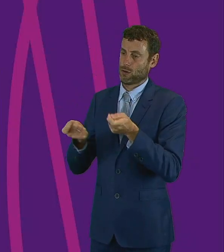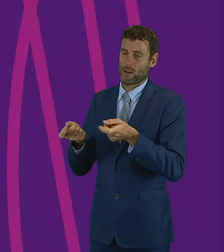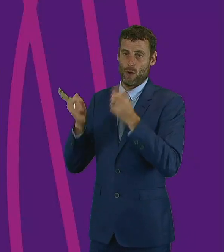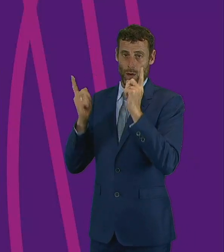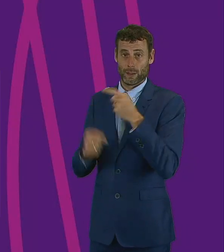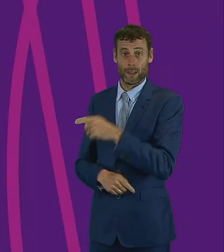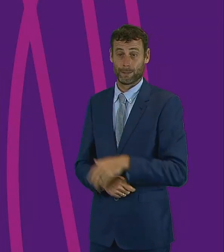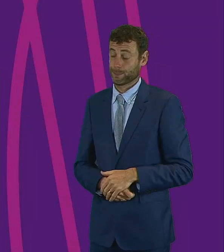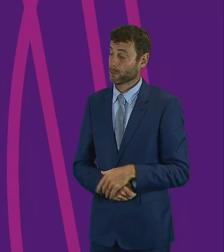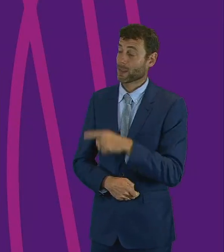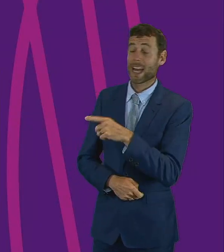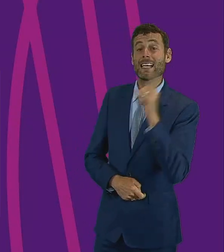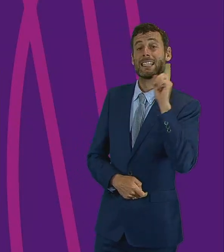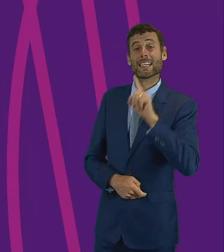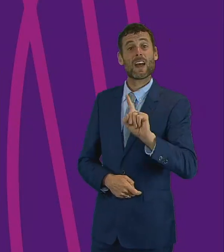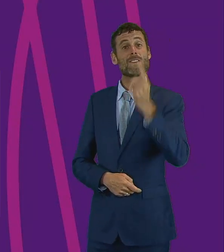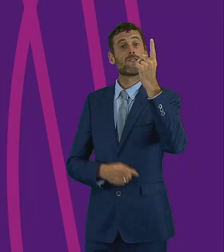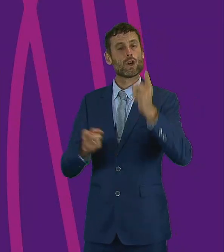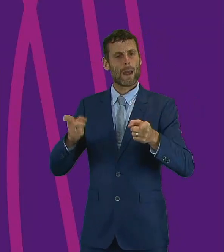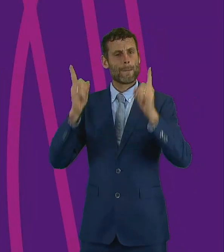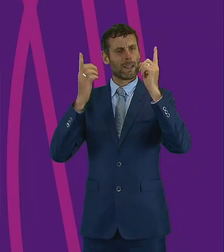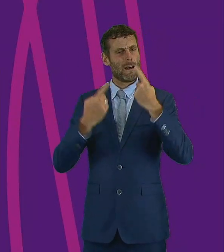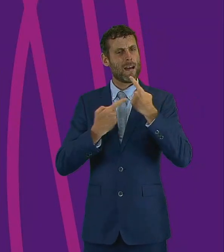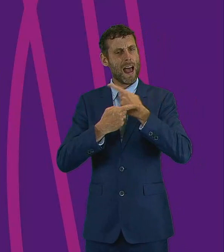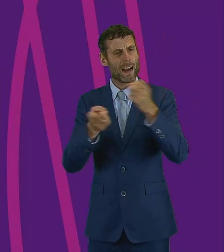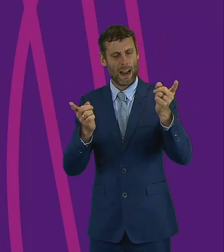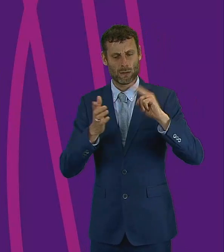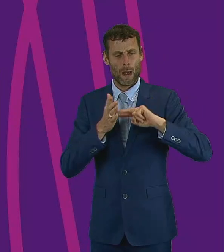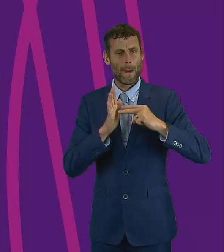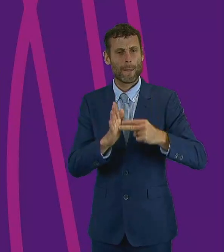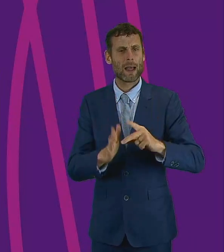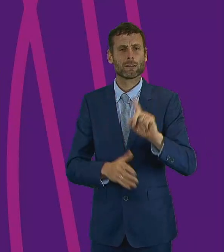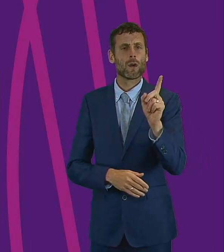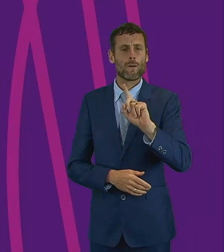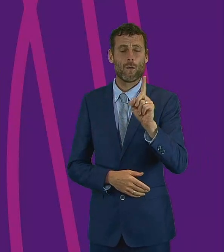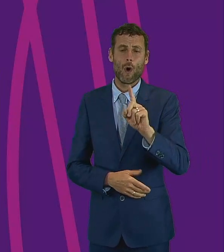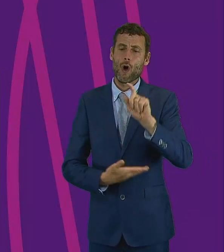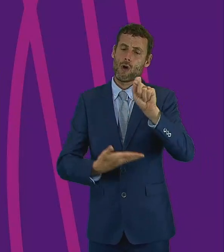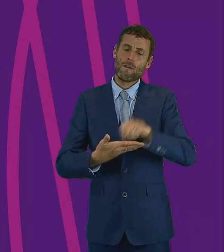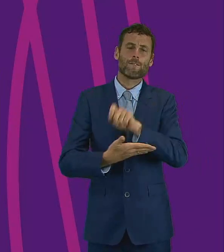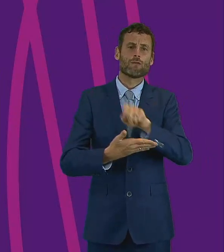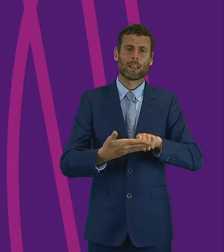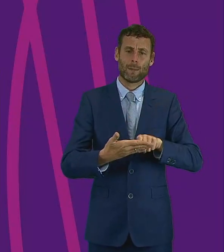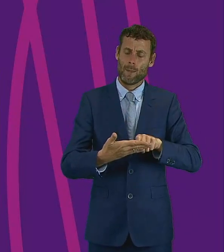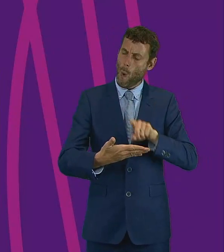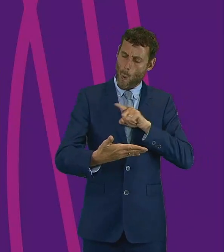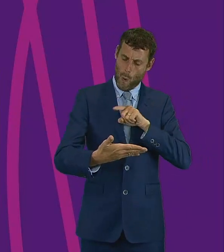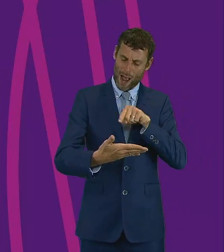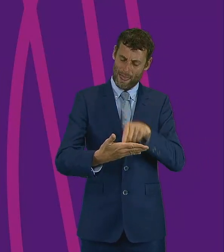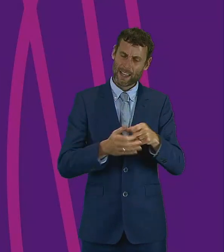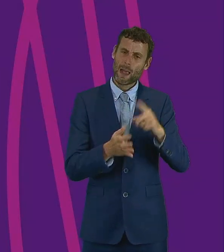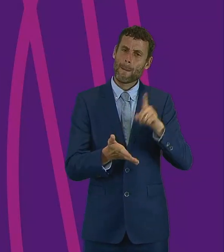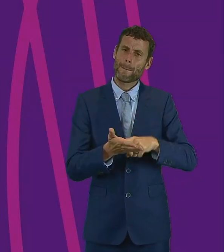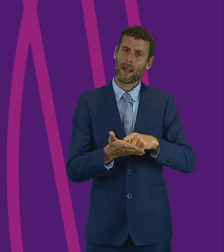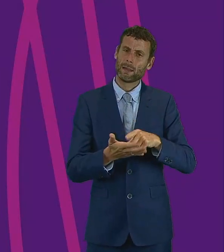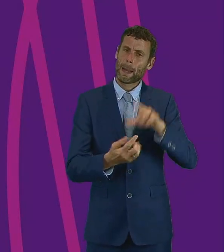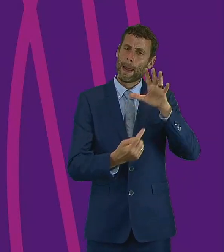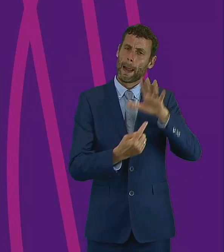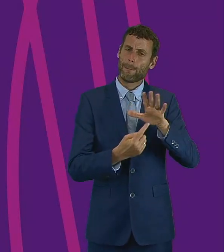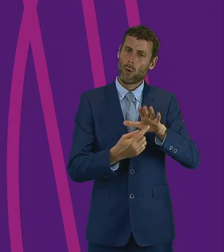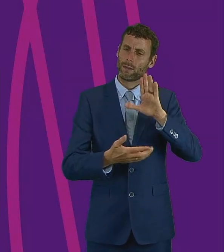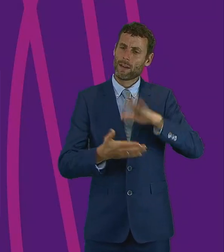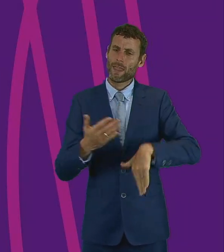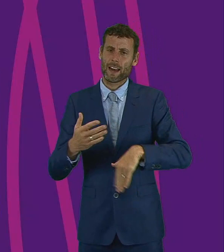a referendum bill. Why is that more urgent than an education bill? First Minister. This government has a very